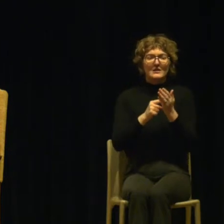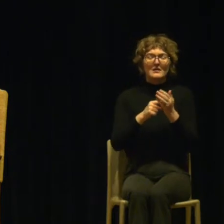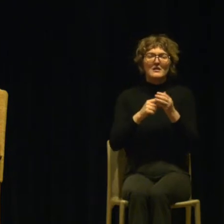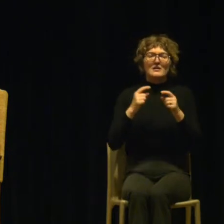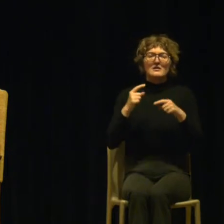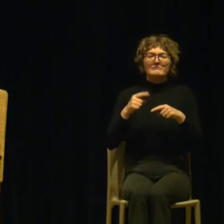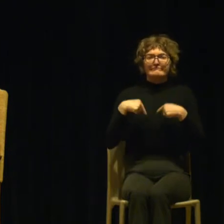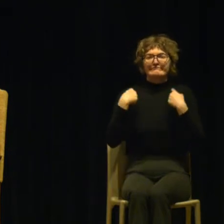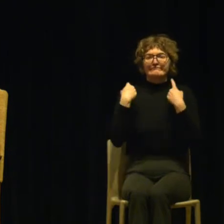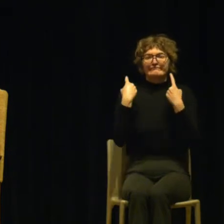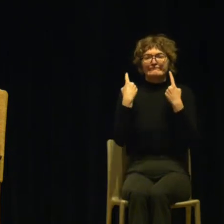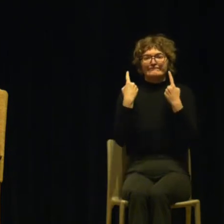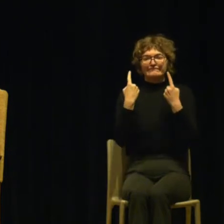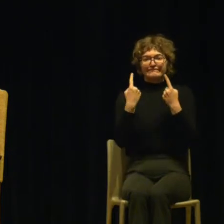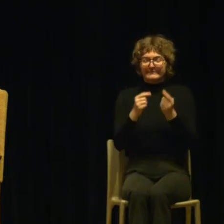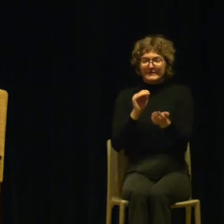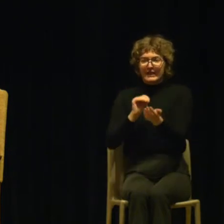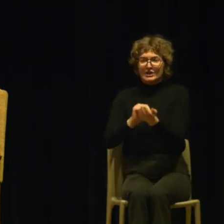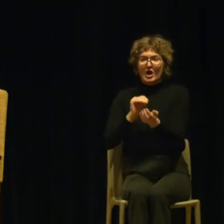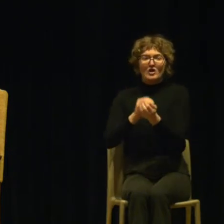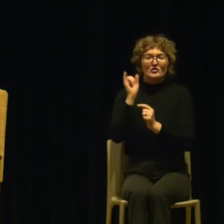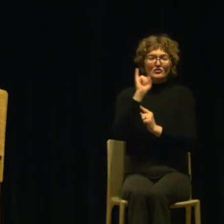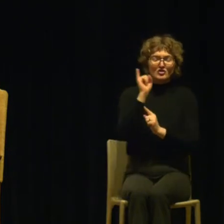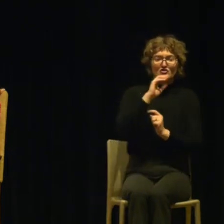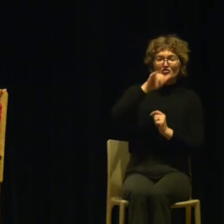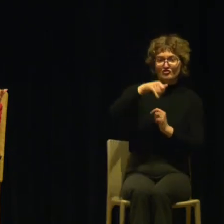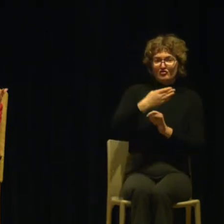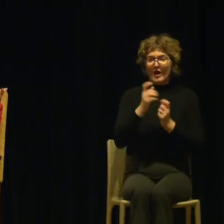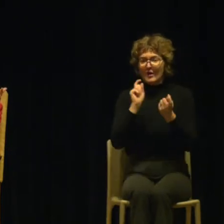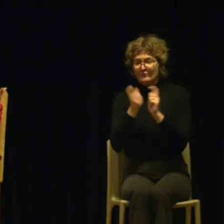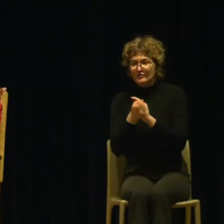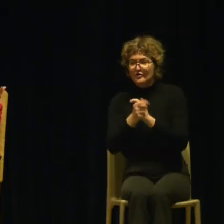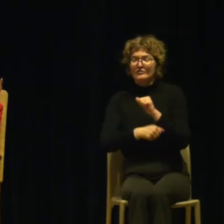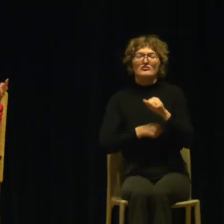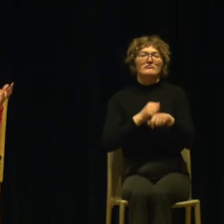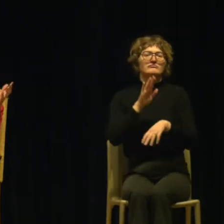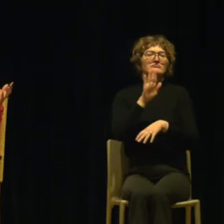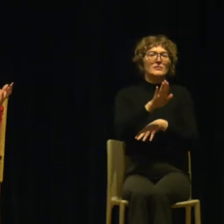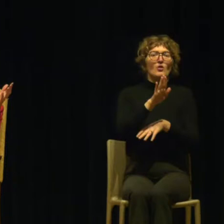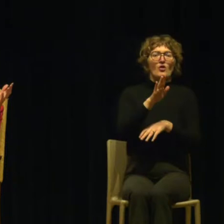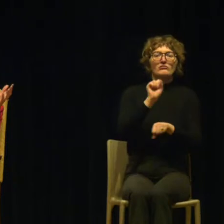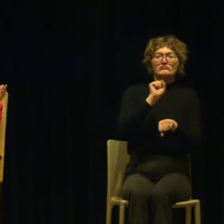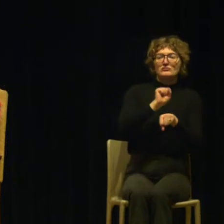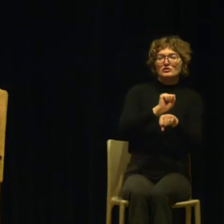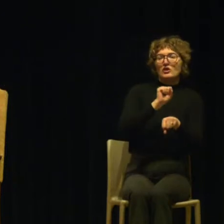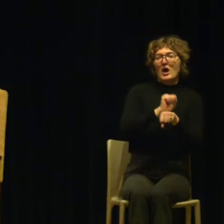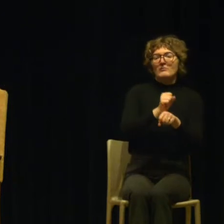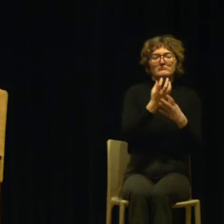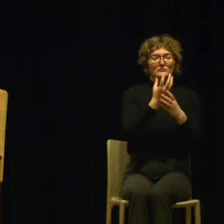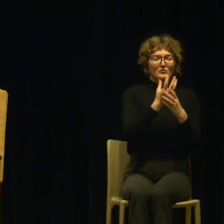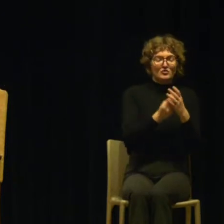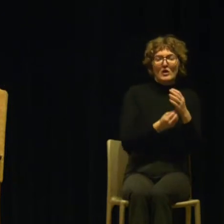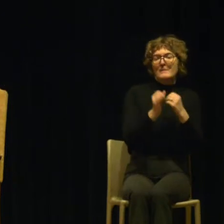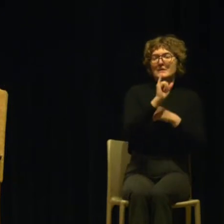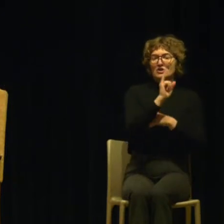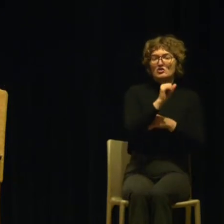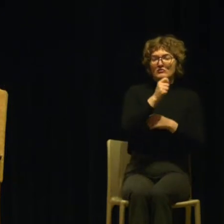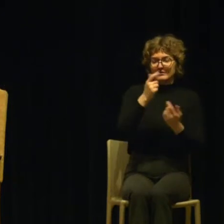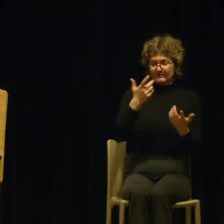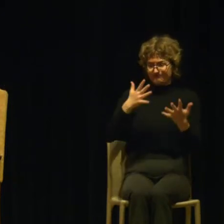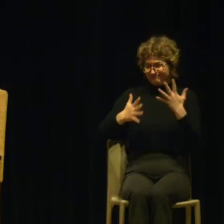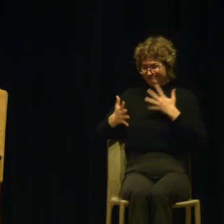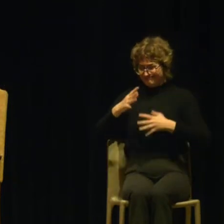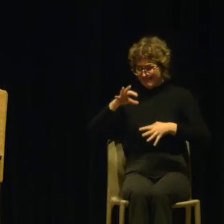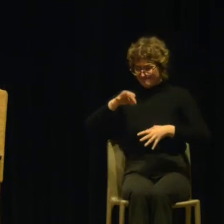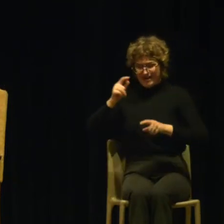Your insurance might change. Your jobs might change. Your employer might drop one particular carrier and come up with the next, and you have to have